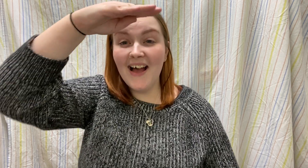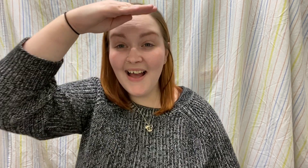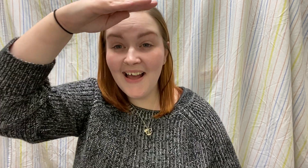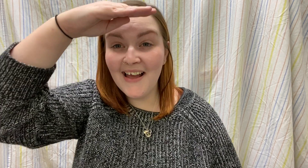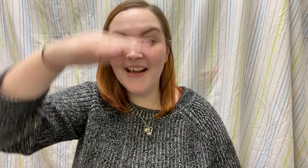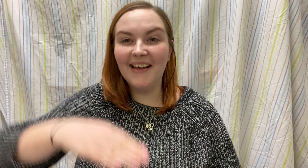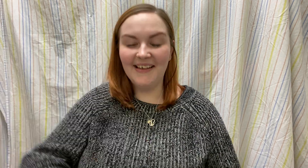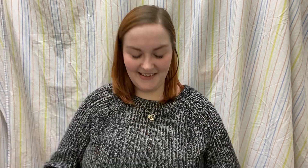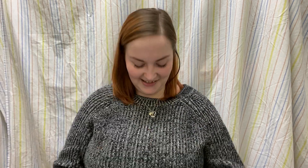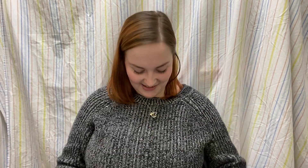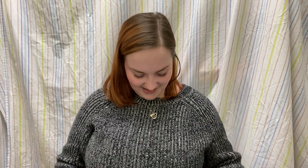Ah.